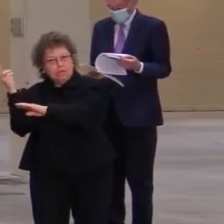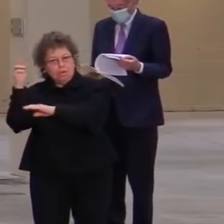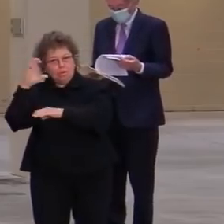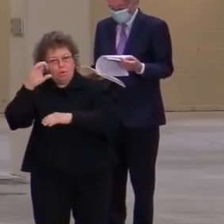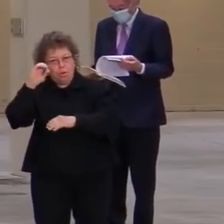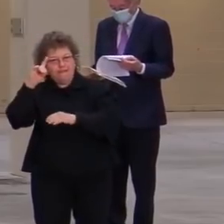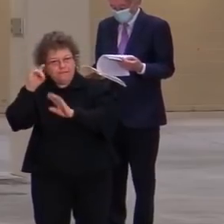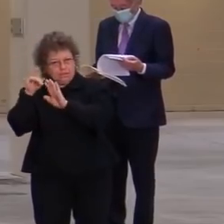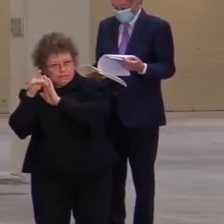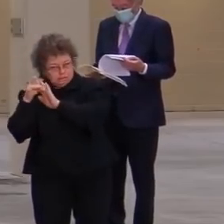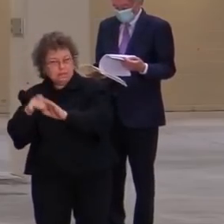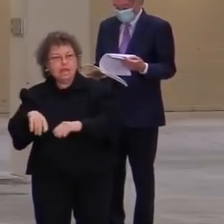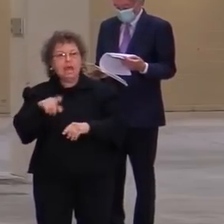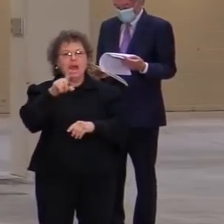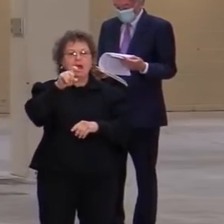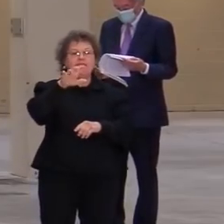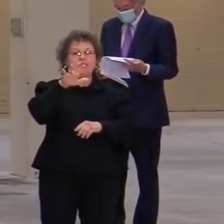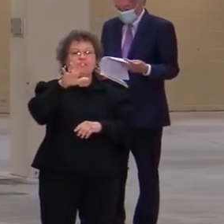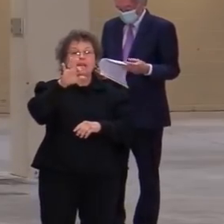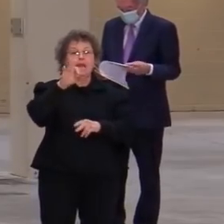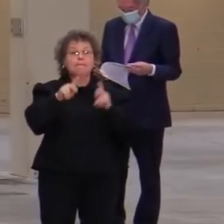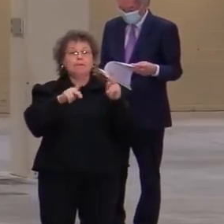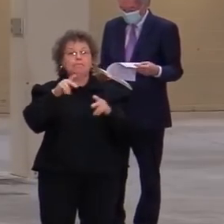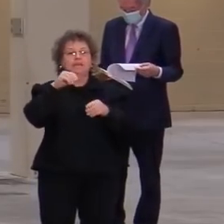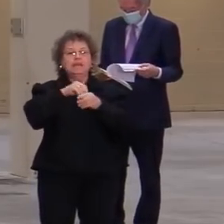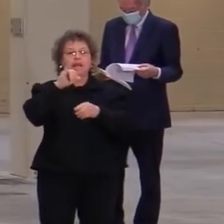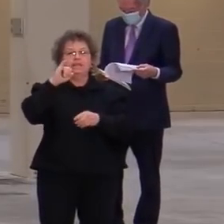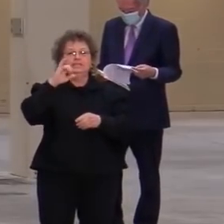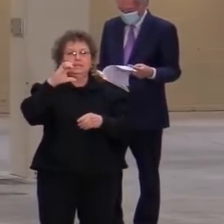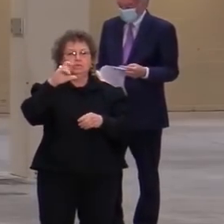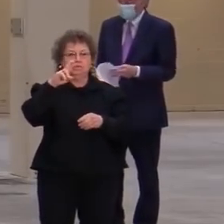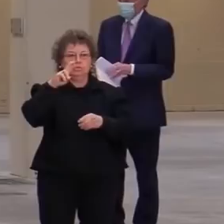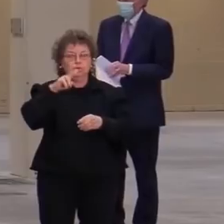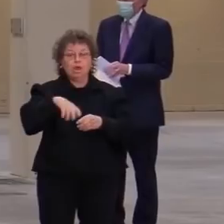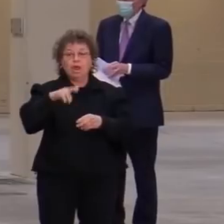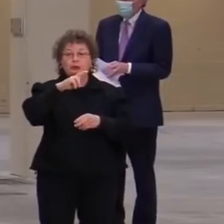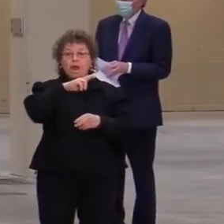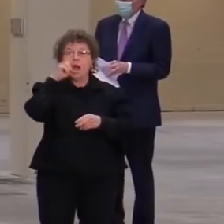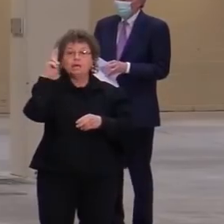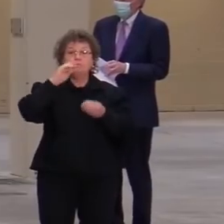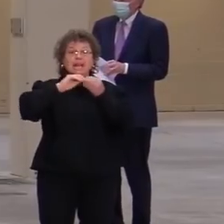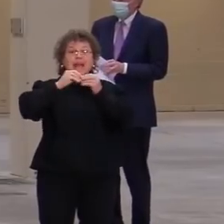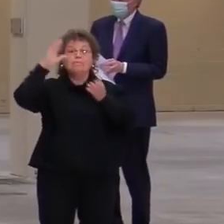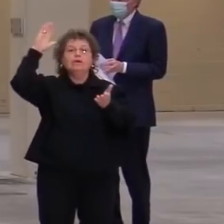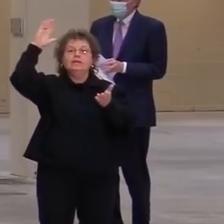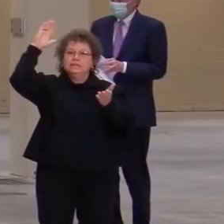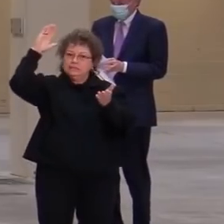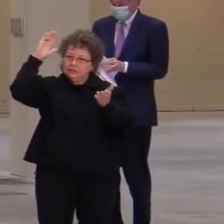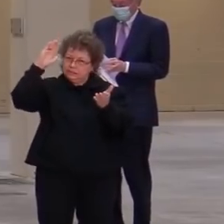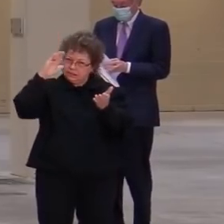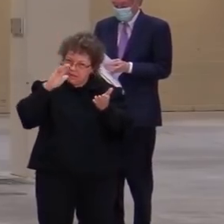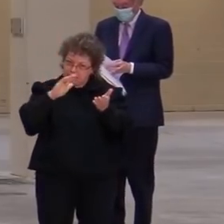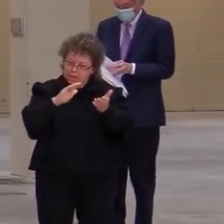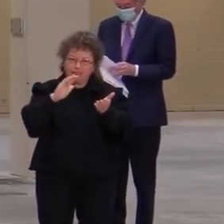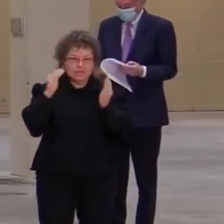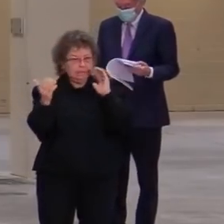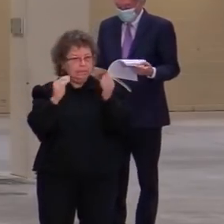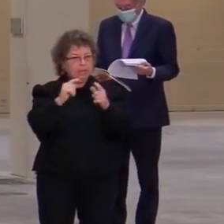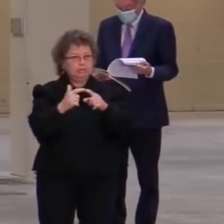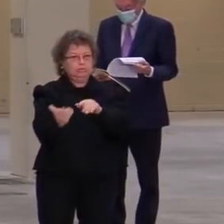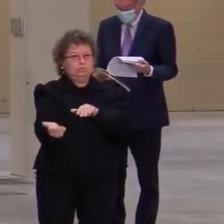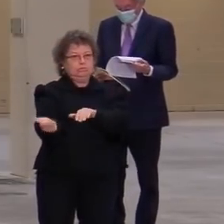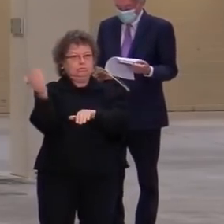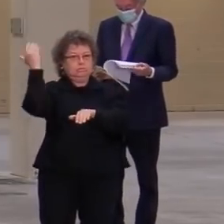about 159 are in the ICU. Hospitalizations are down significantly compared to where they were back in